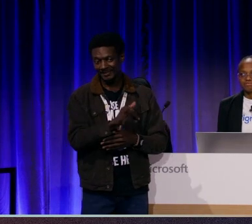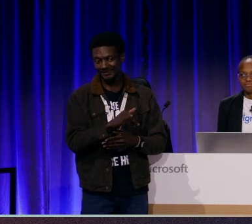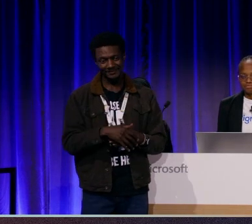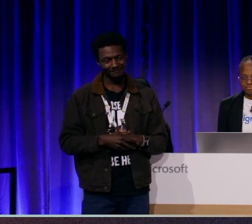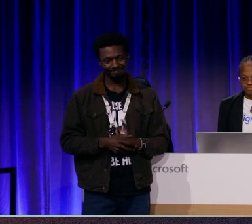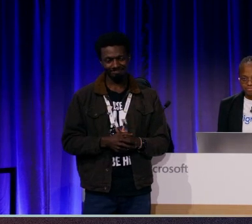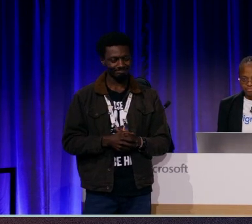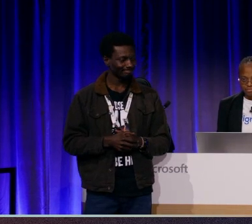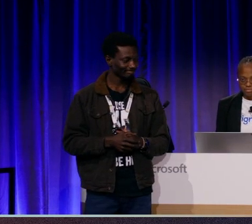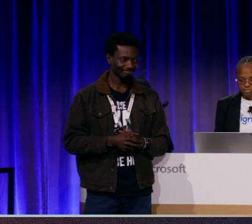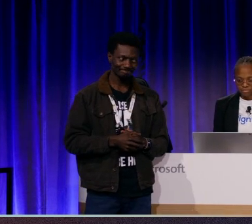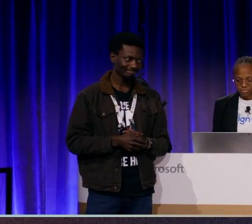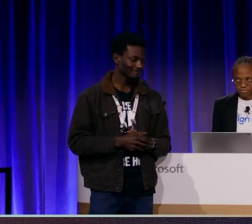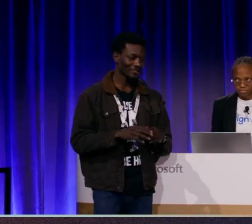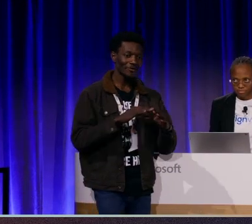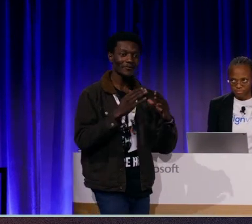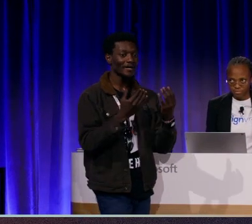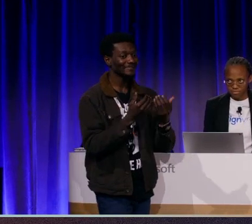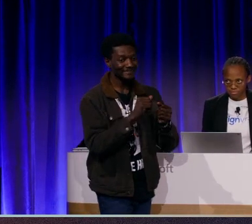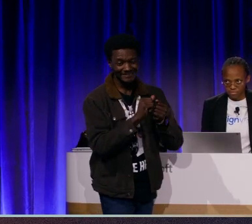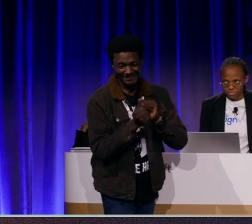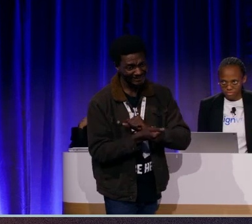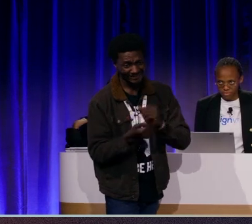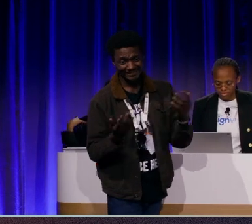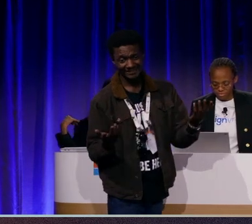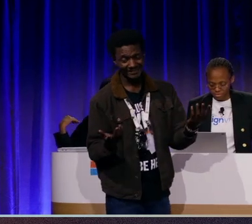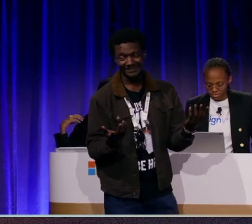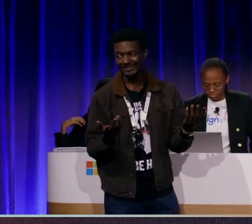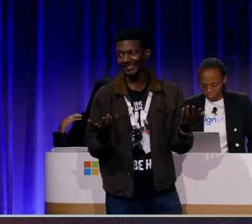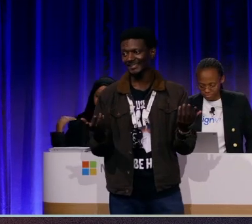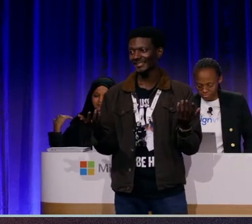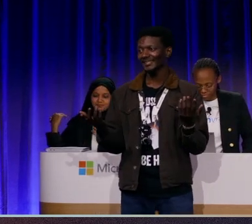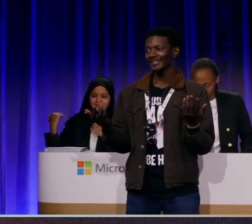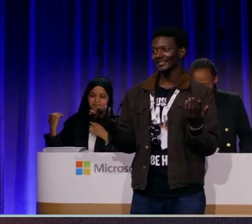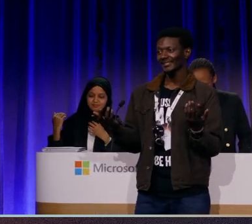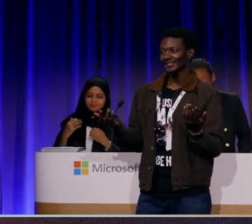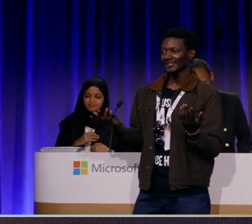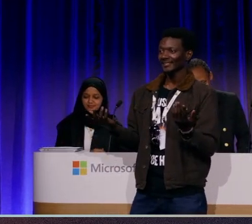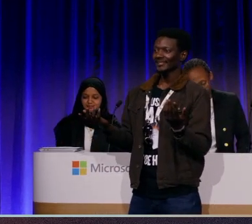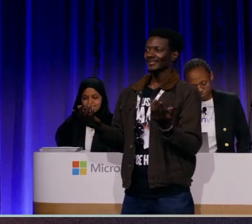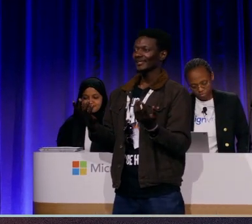But after that, my world changed.